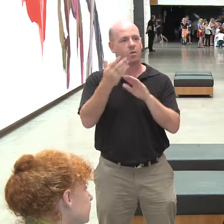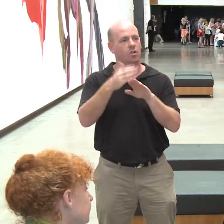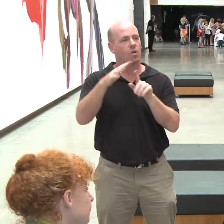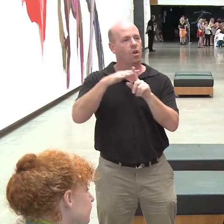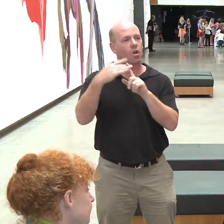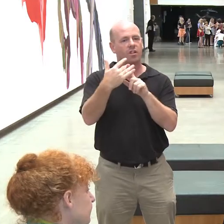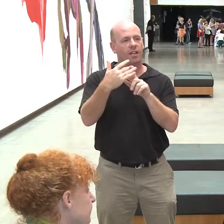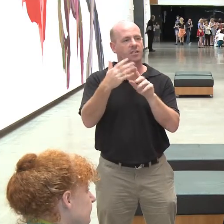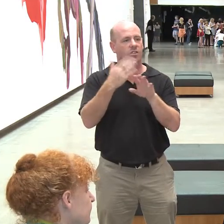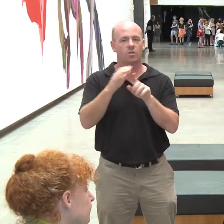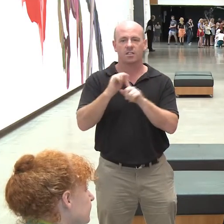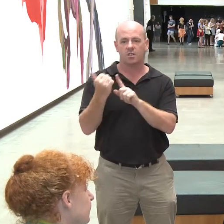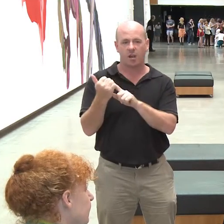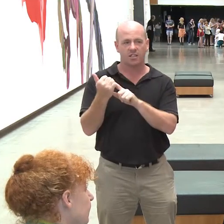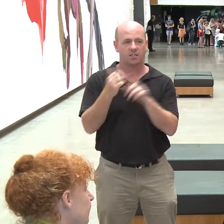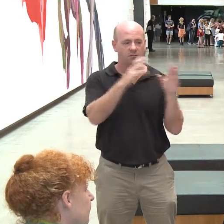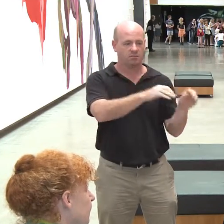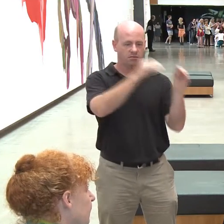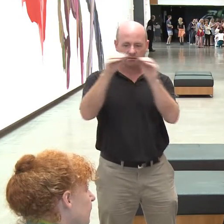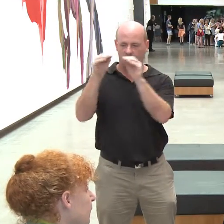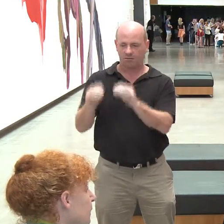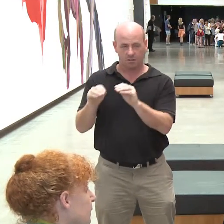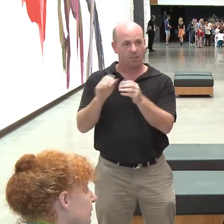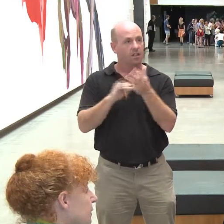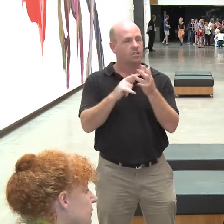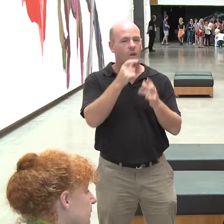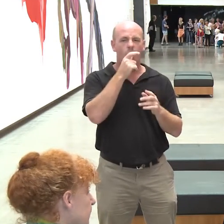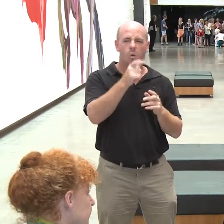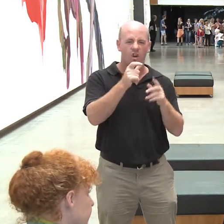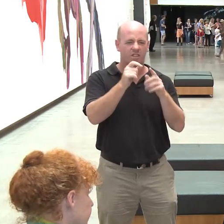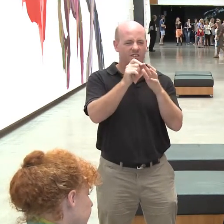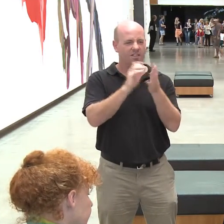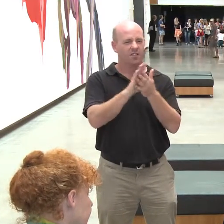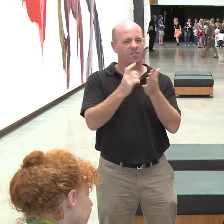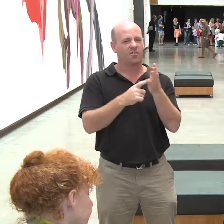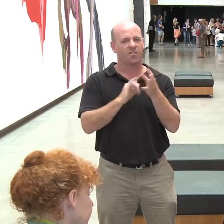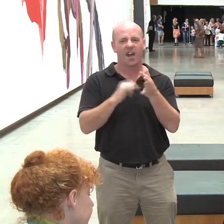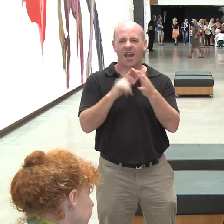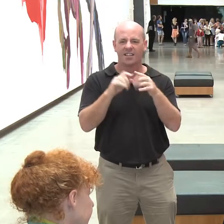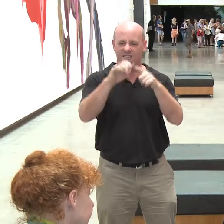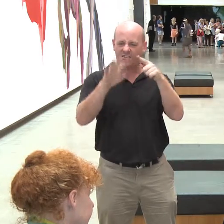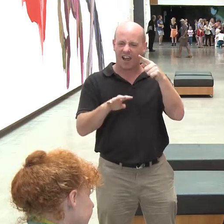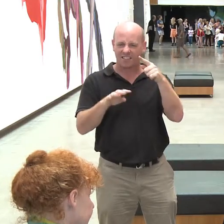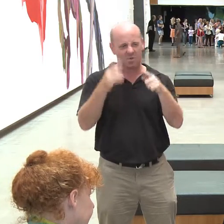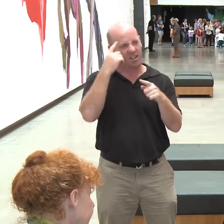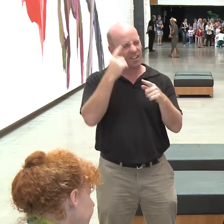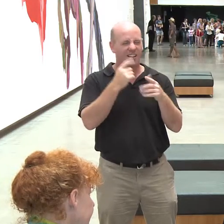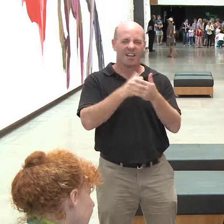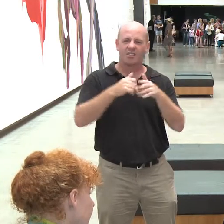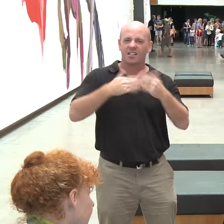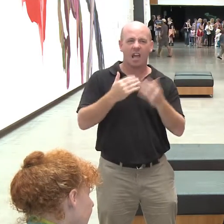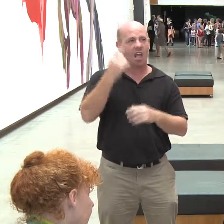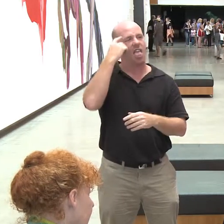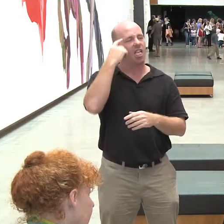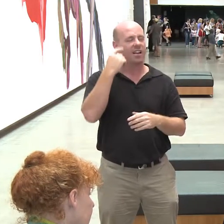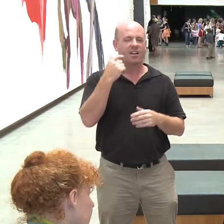new situation. So words and phrases that we might just think of every day or that we might not actually think